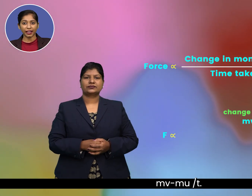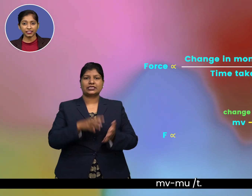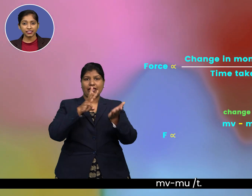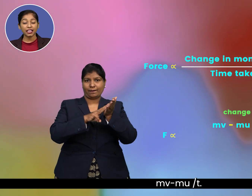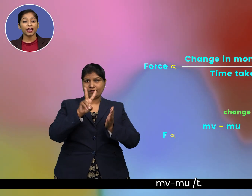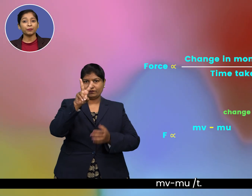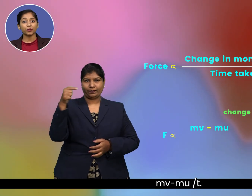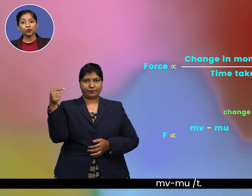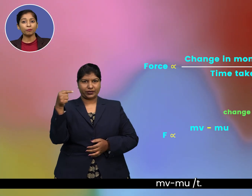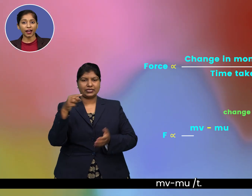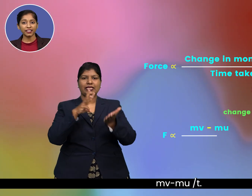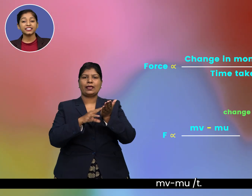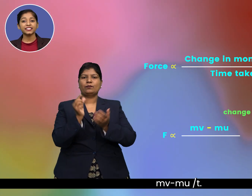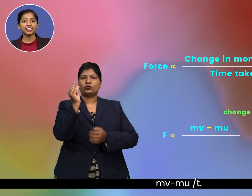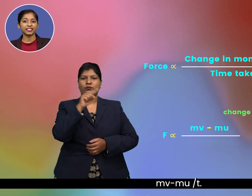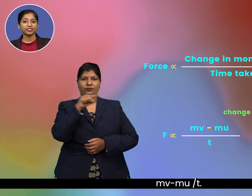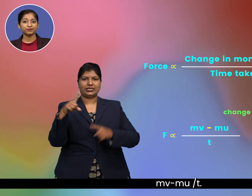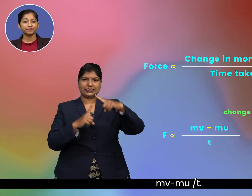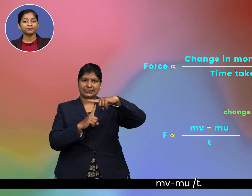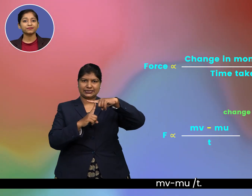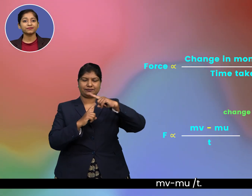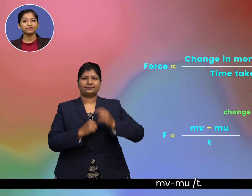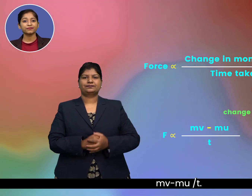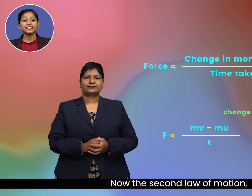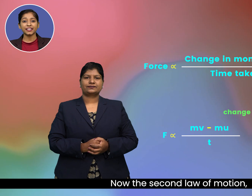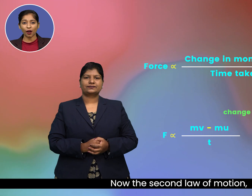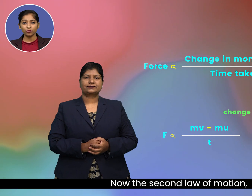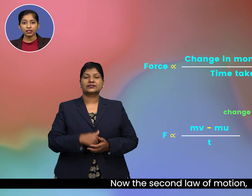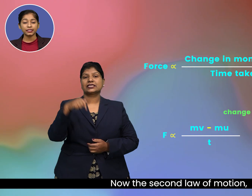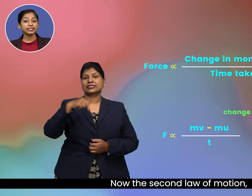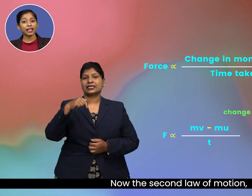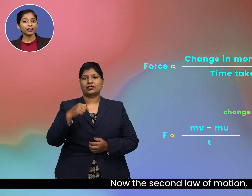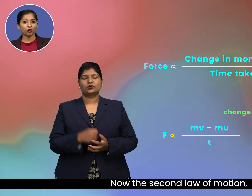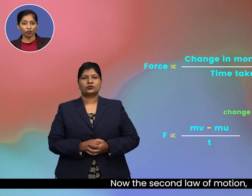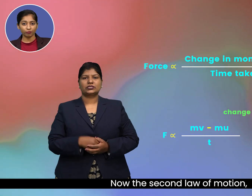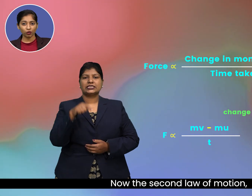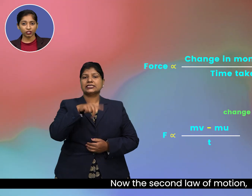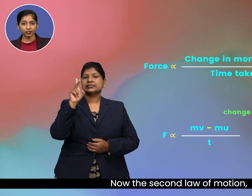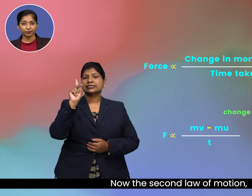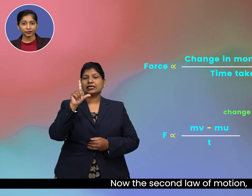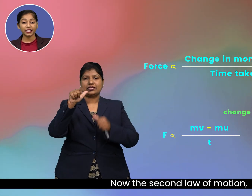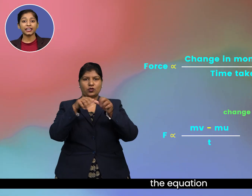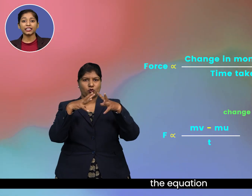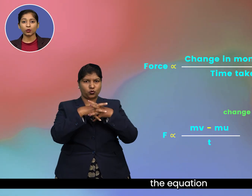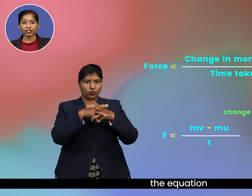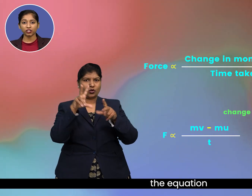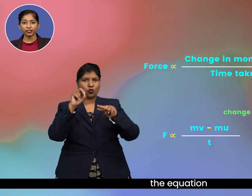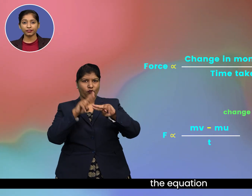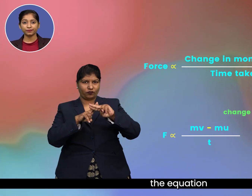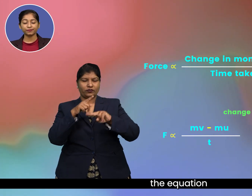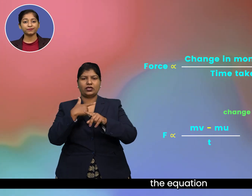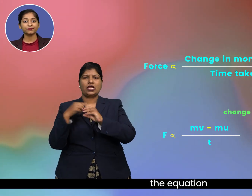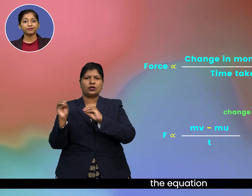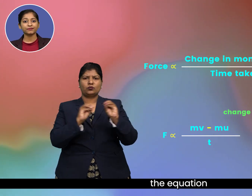mv minus mu by t. Now, the second law of motion, the equation